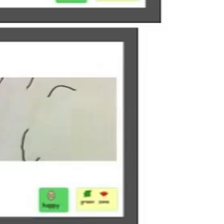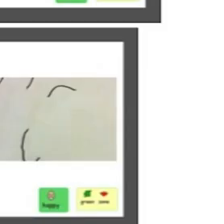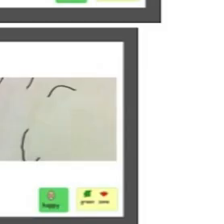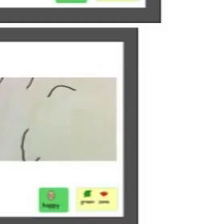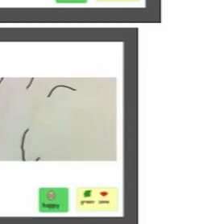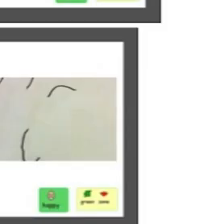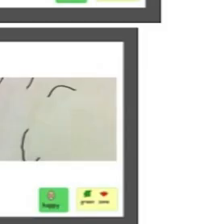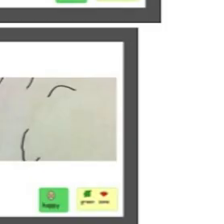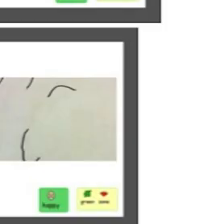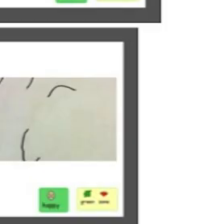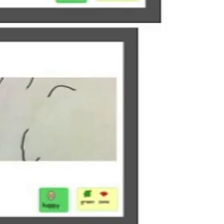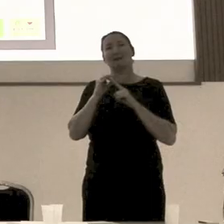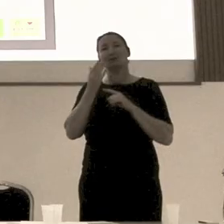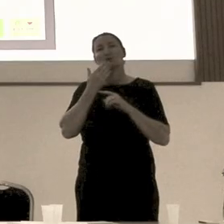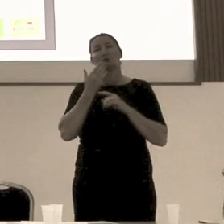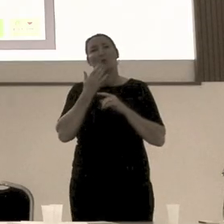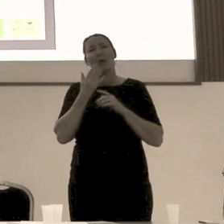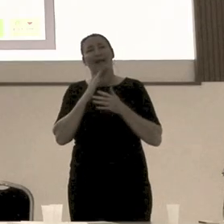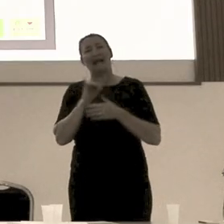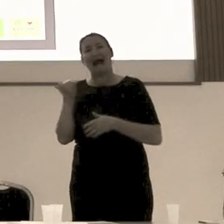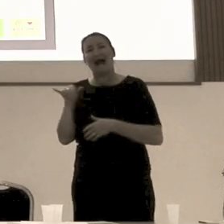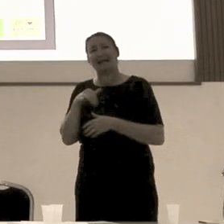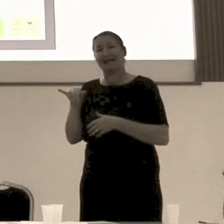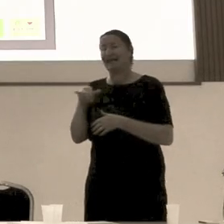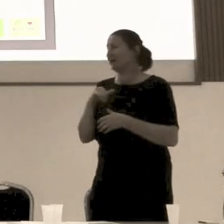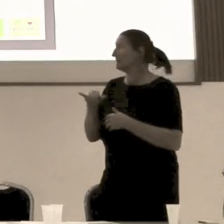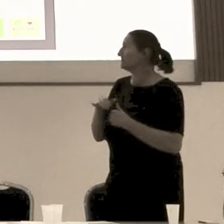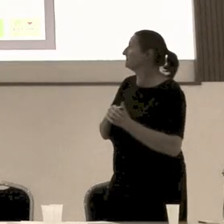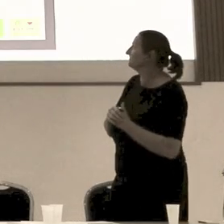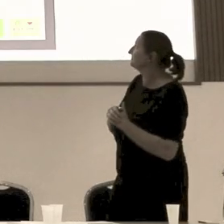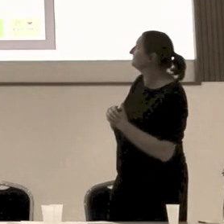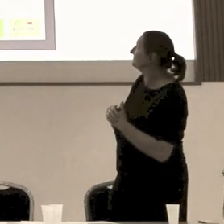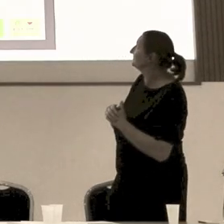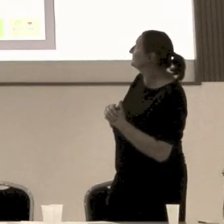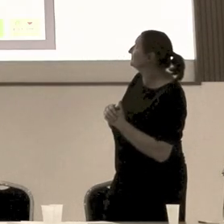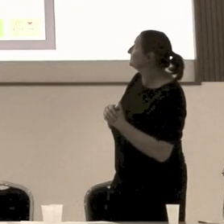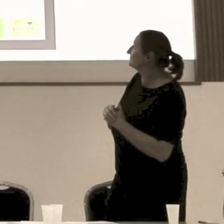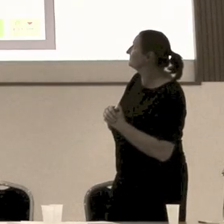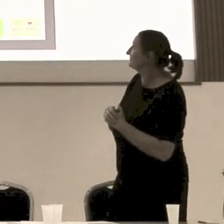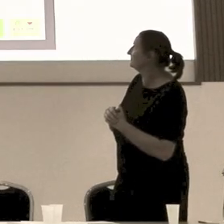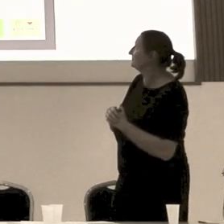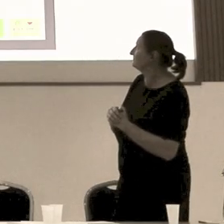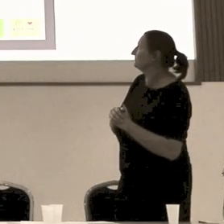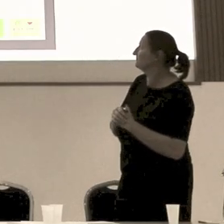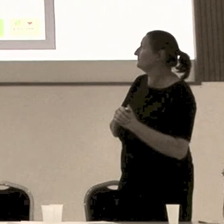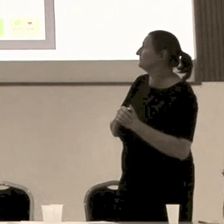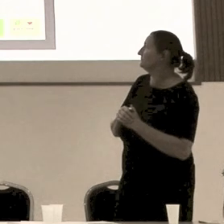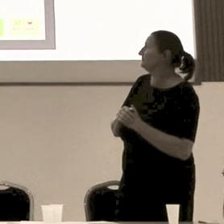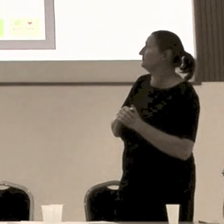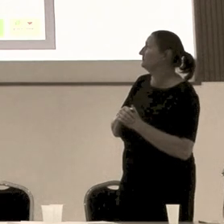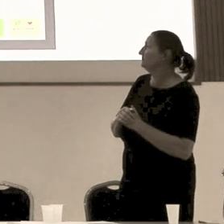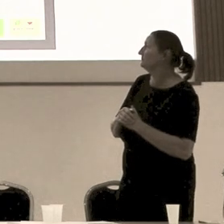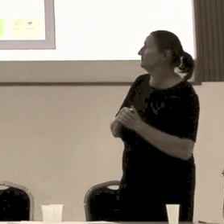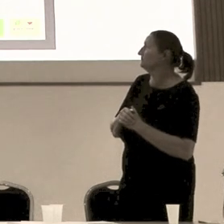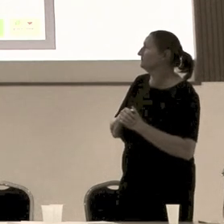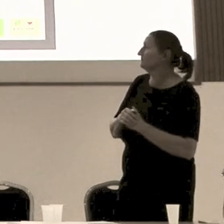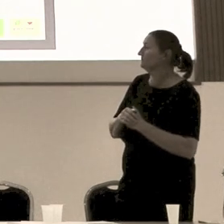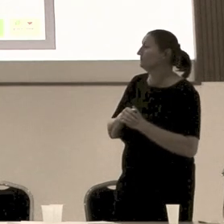in Hackney, and I did some work there with it. And what was interesting is that